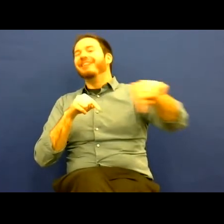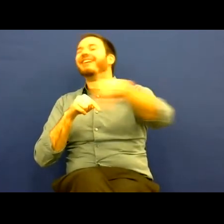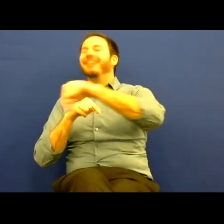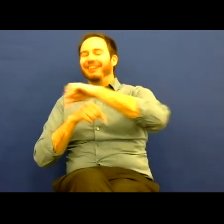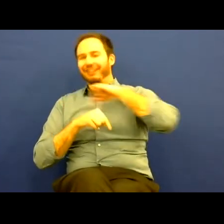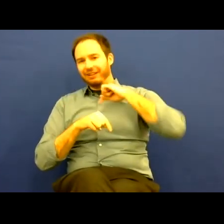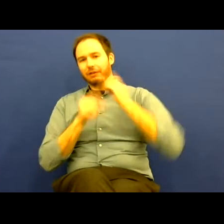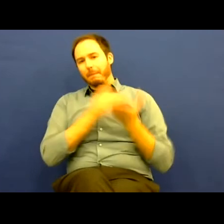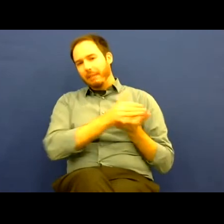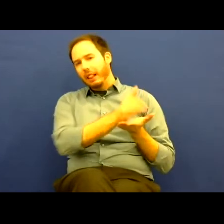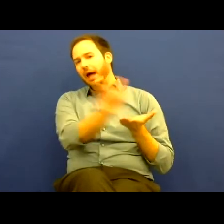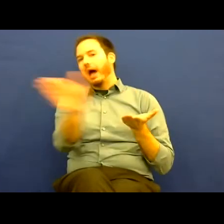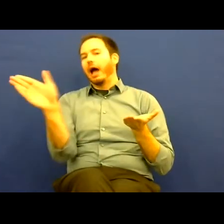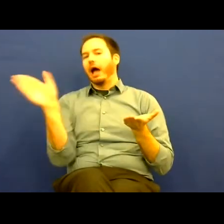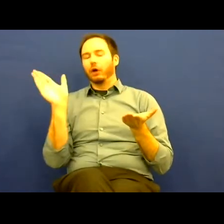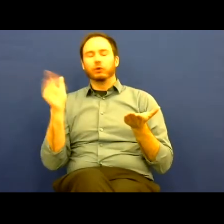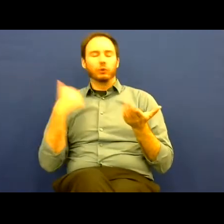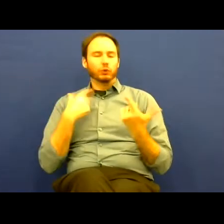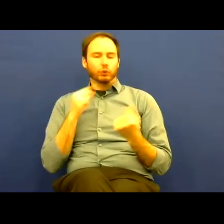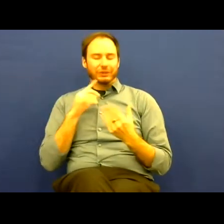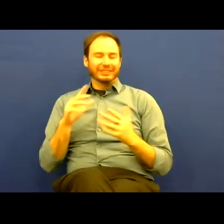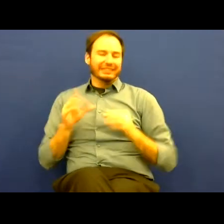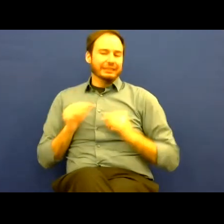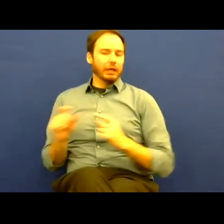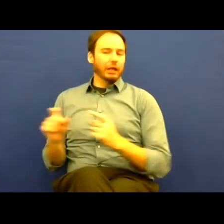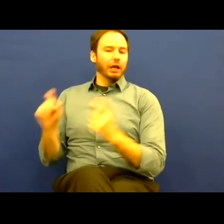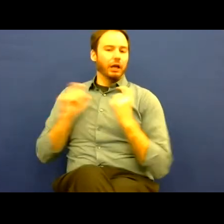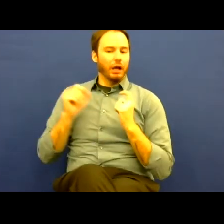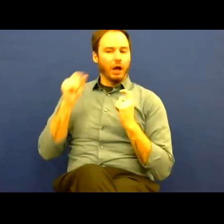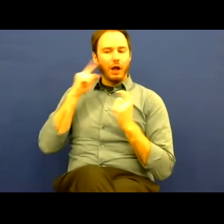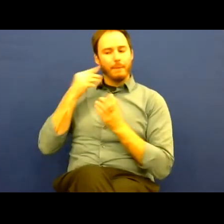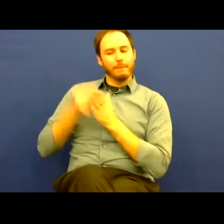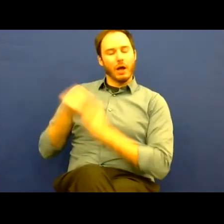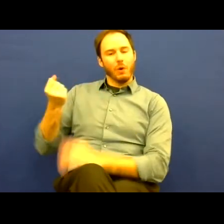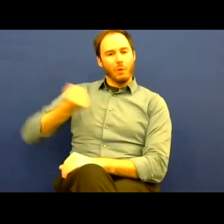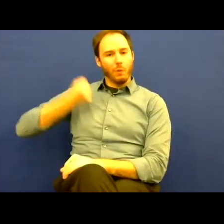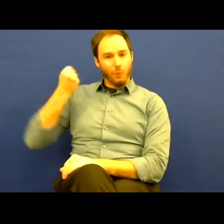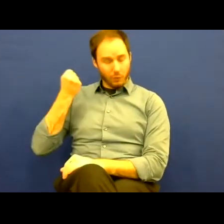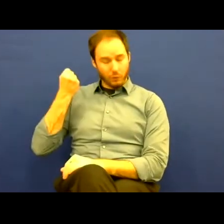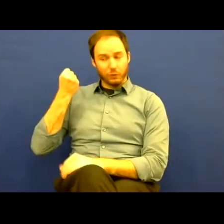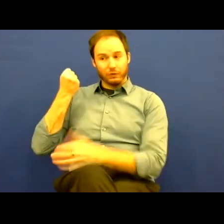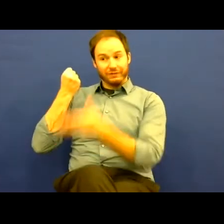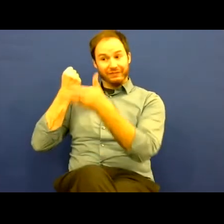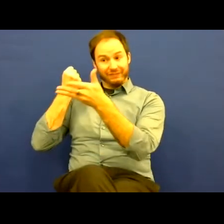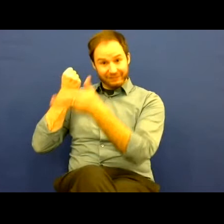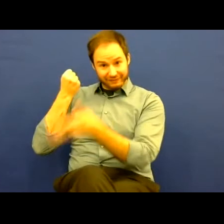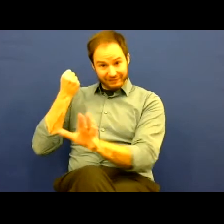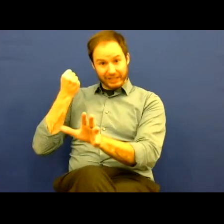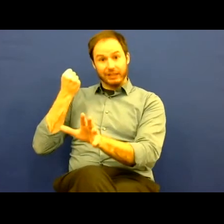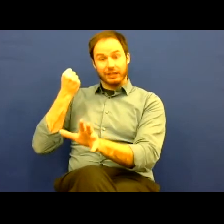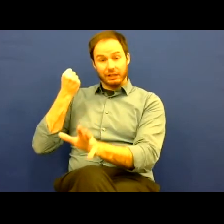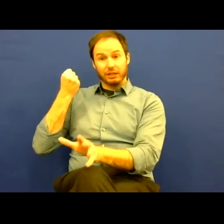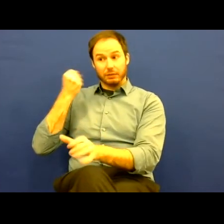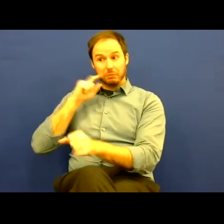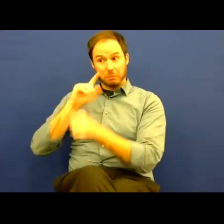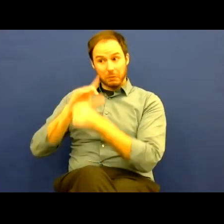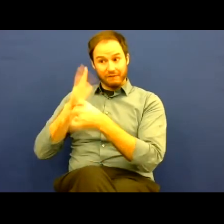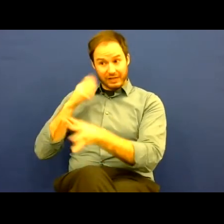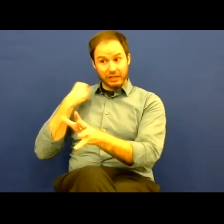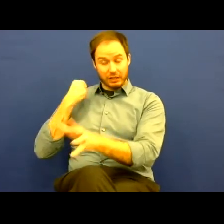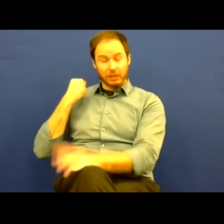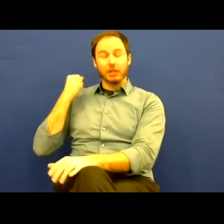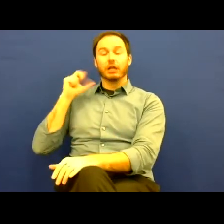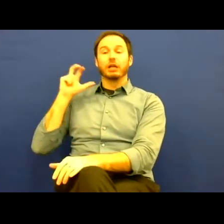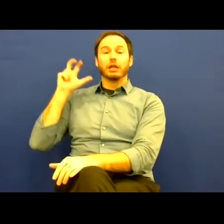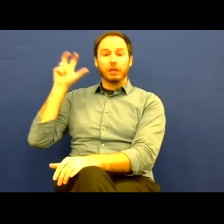is, as we've done with other stuff, we're basically holding the money. They will have to complete and fix the road. There's